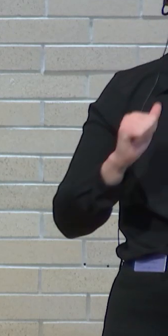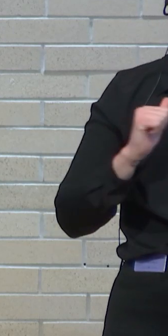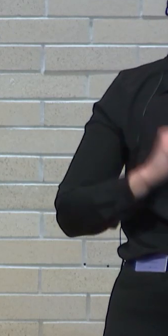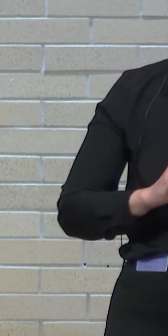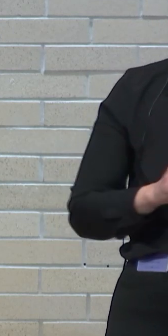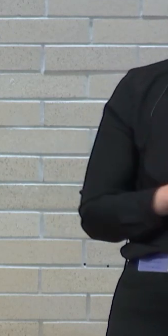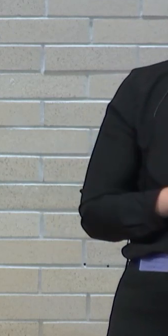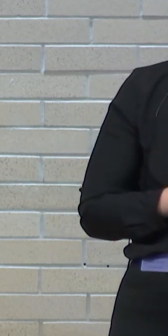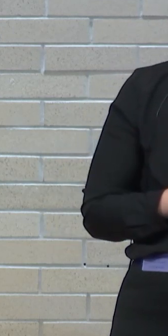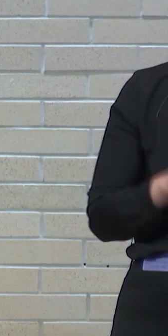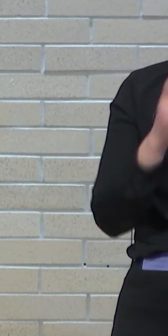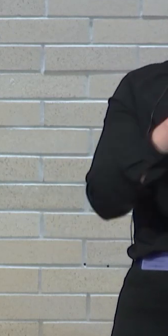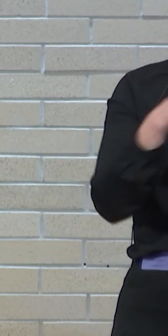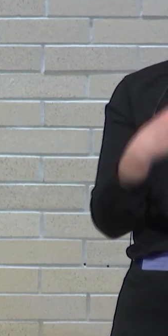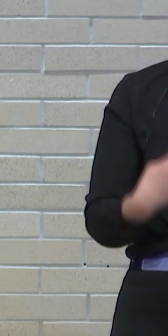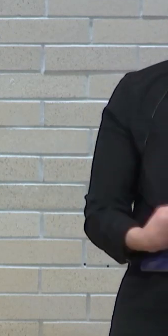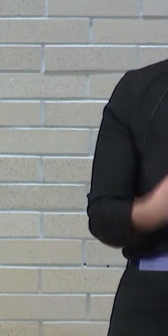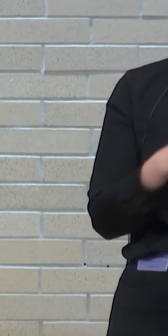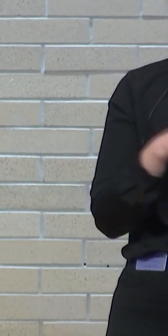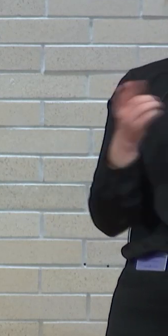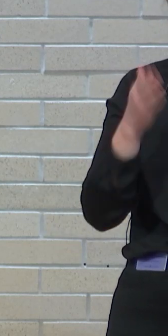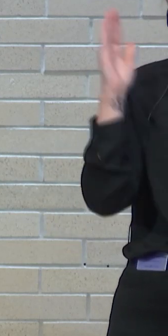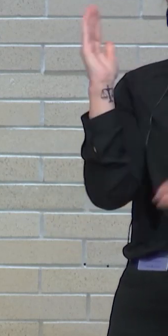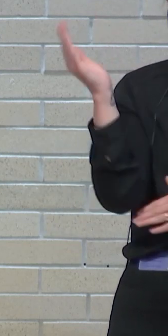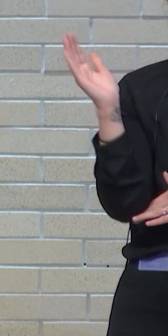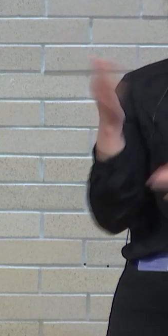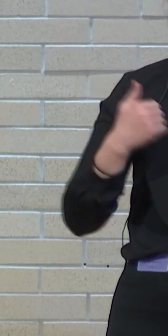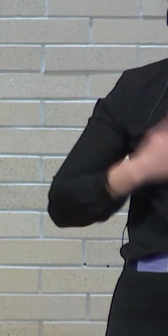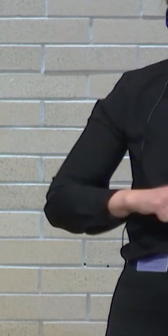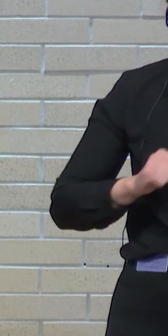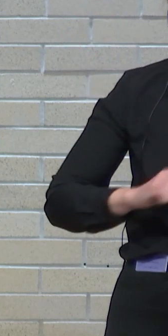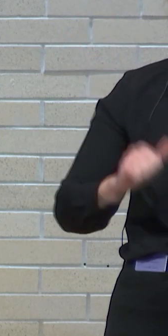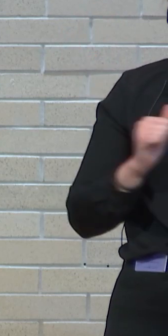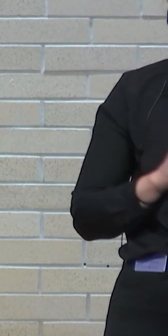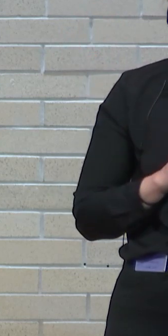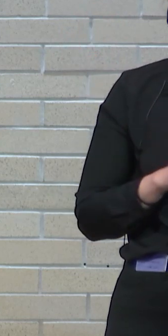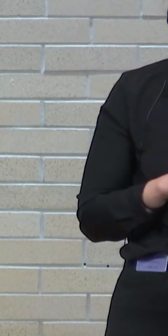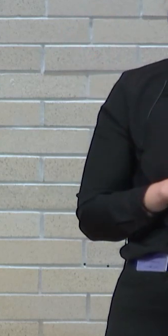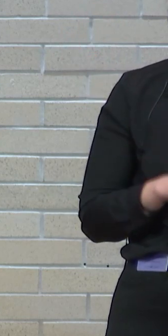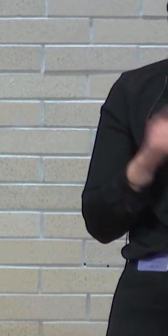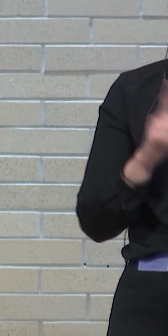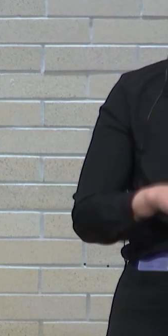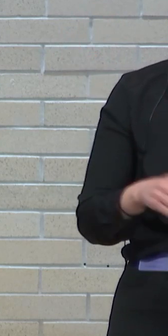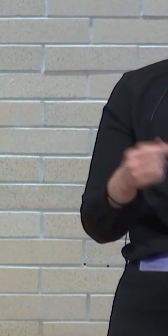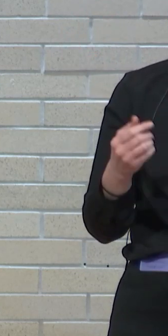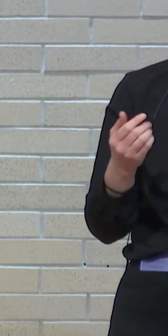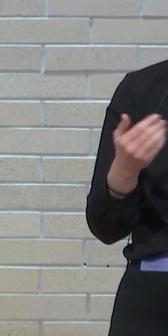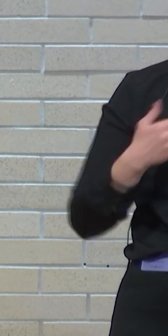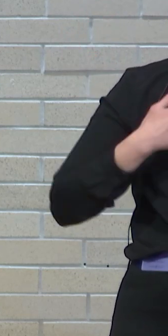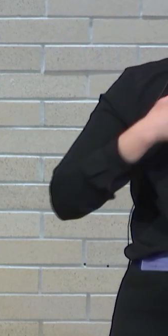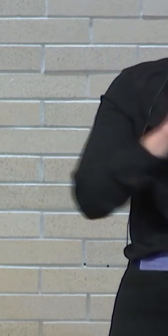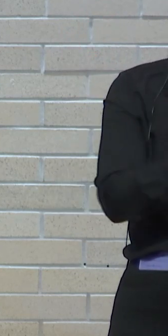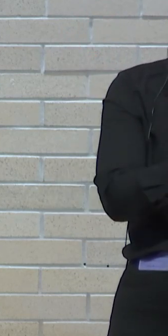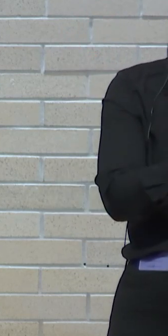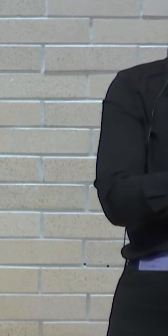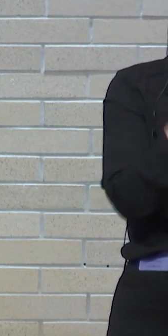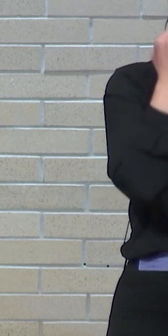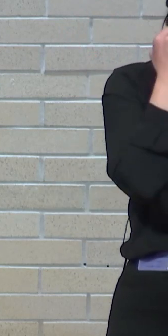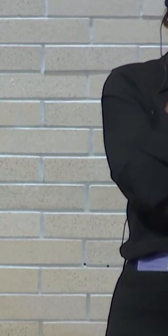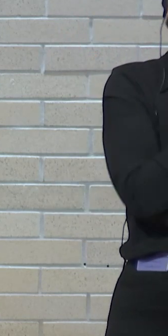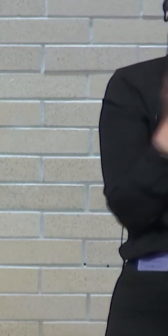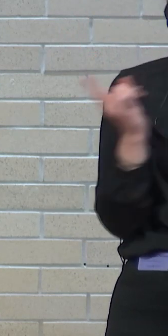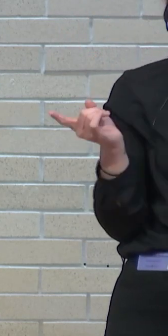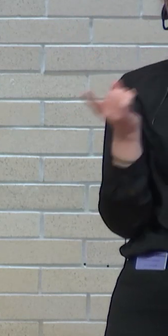Bongaway, Kennedy, Caitlin, and Mrs. Summers. We wouldn't have been able to host this convo without their willingness to share their stories and